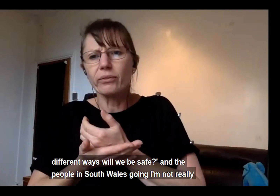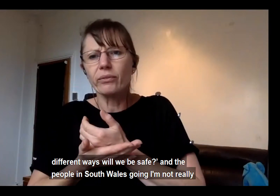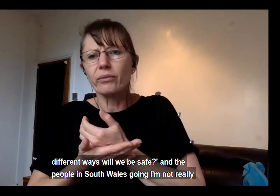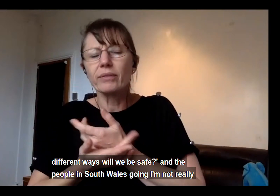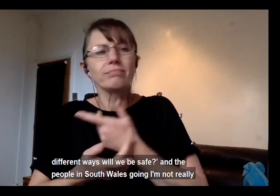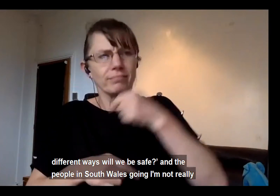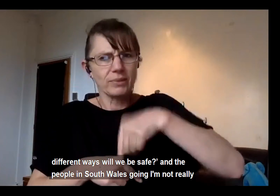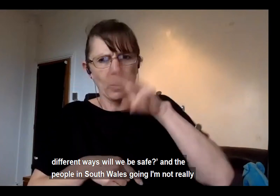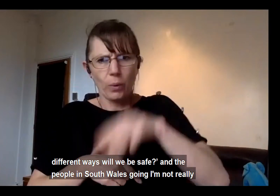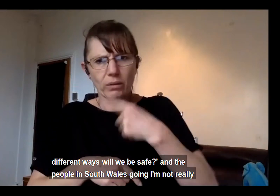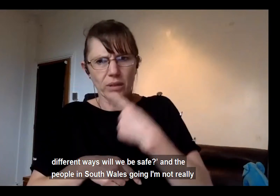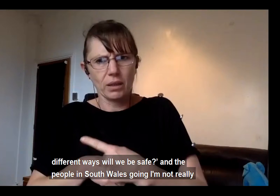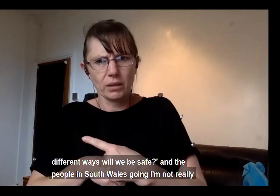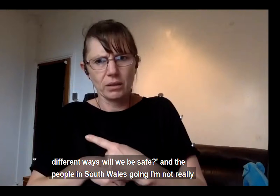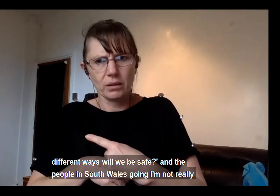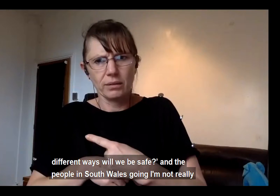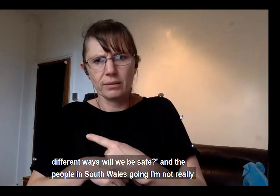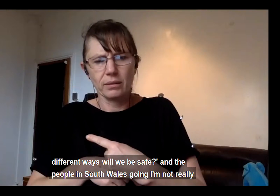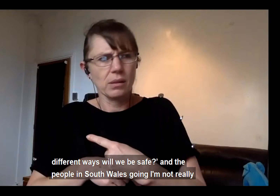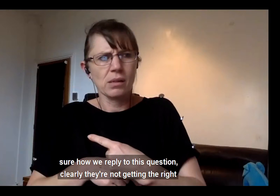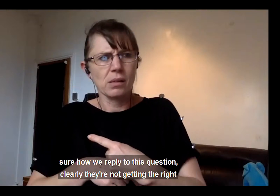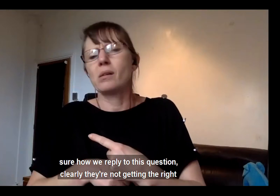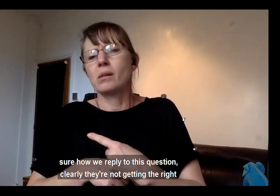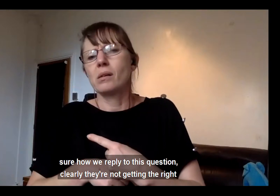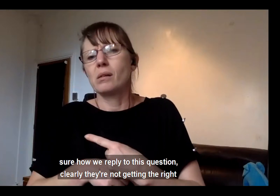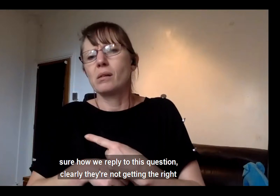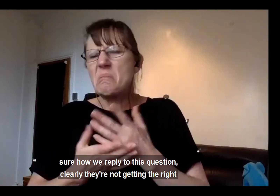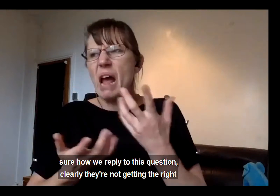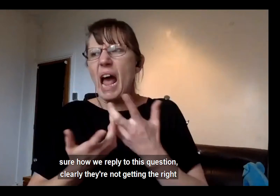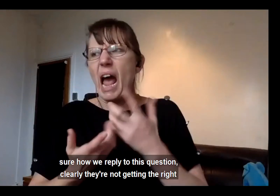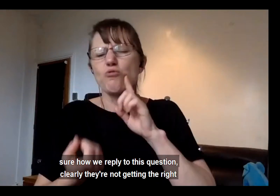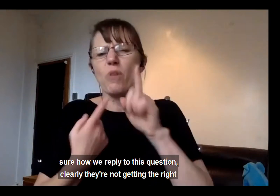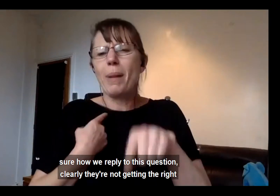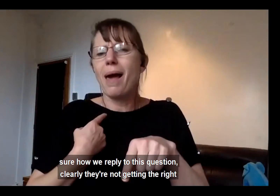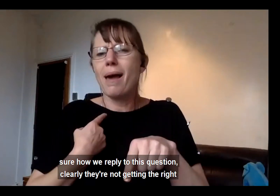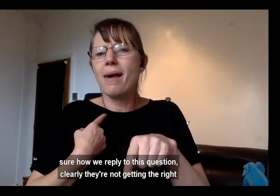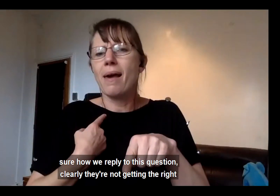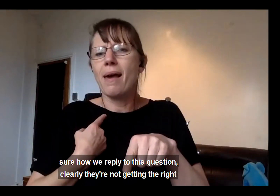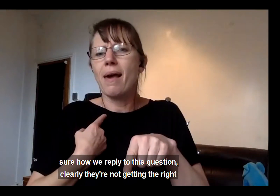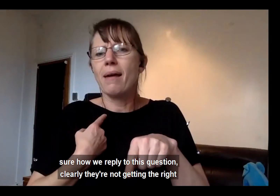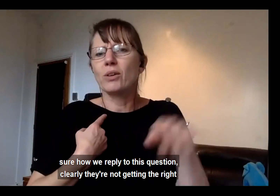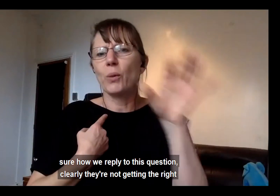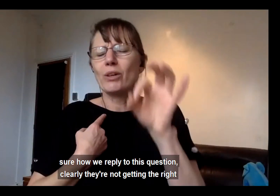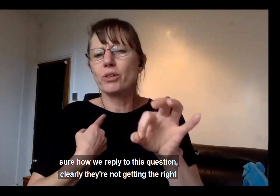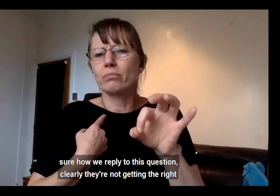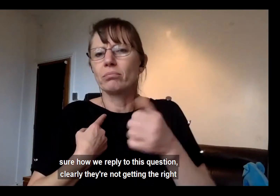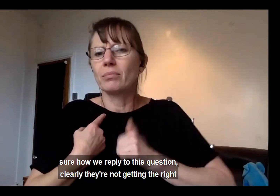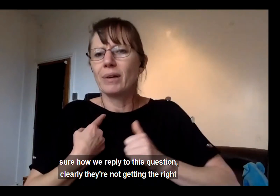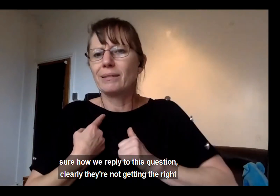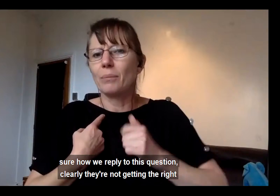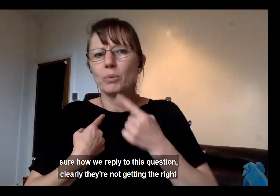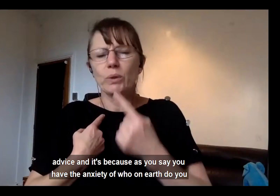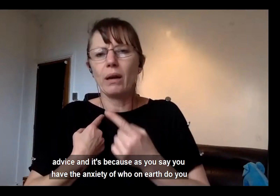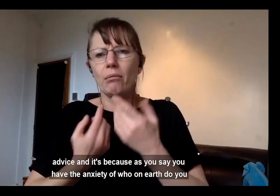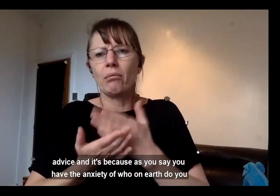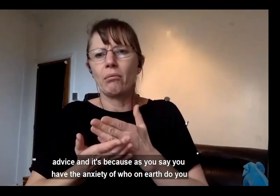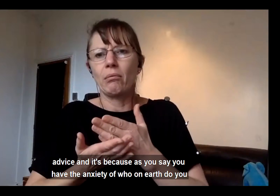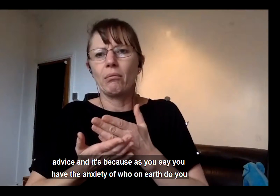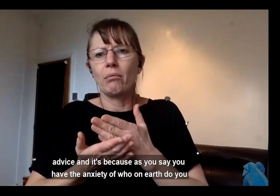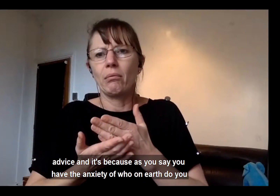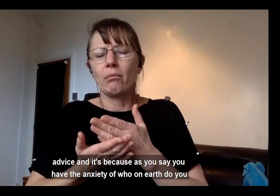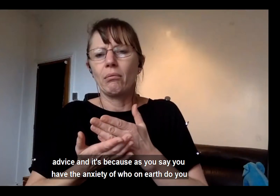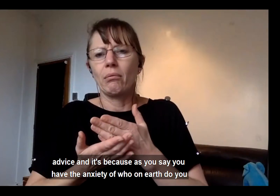Wales going, I'm not really sure how we reply to this question, except insofar as clearly they're not